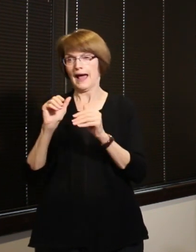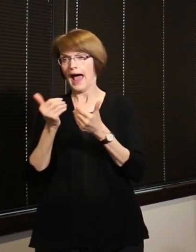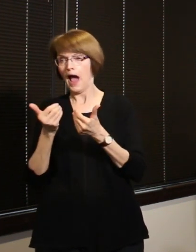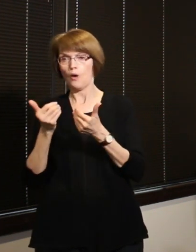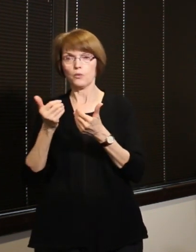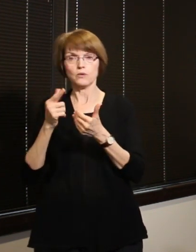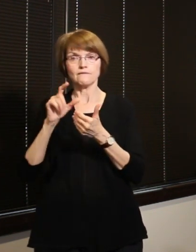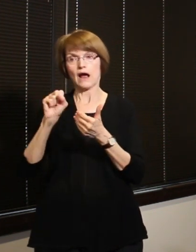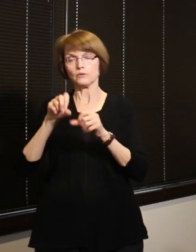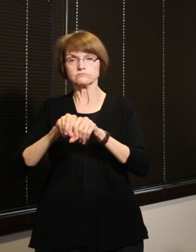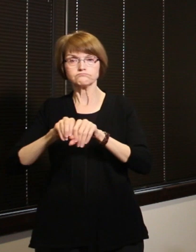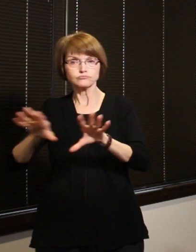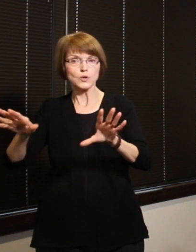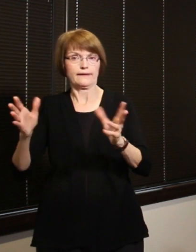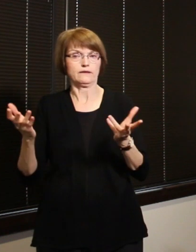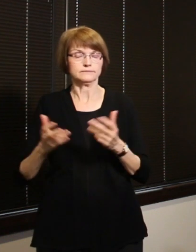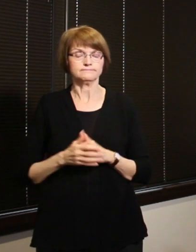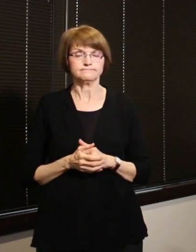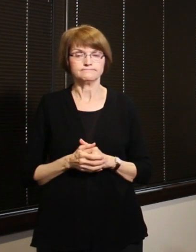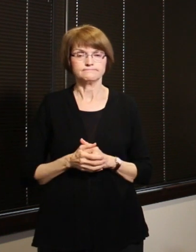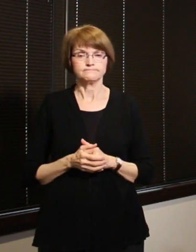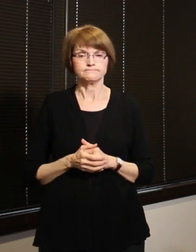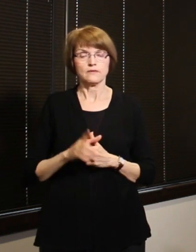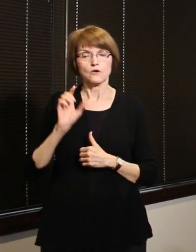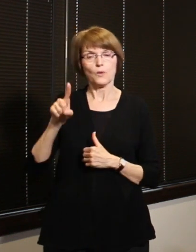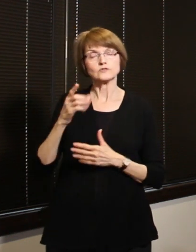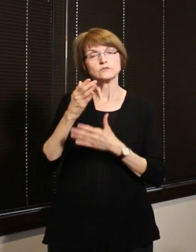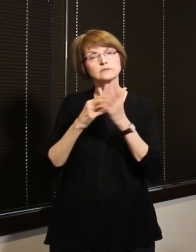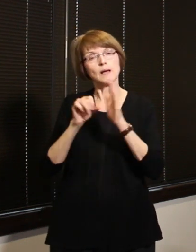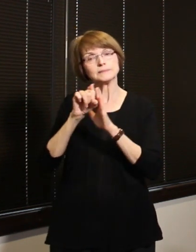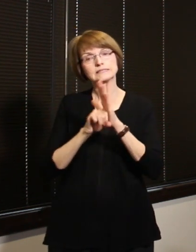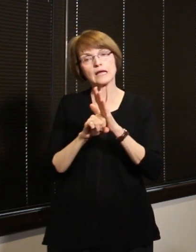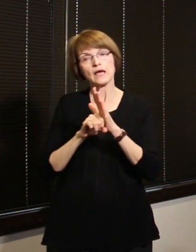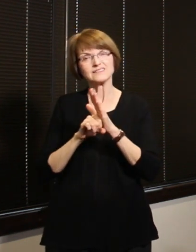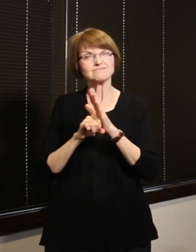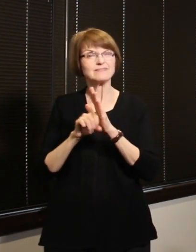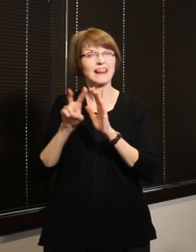about. Some states, such as